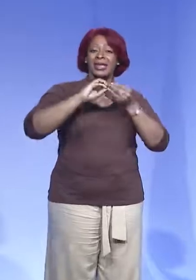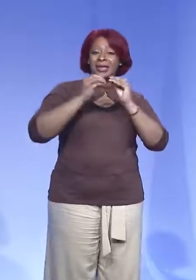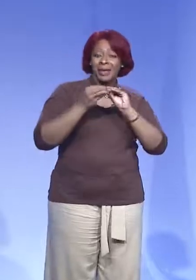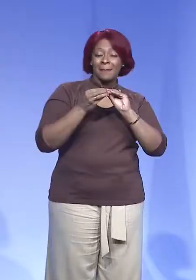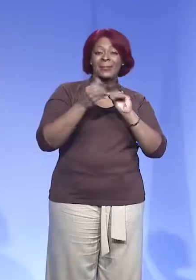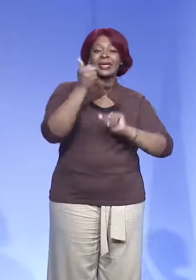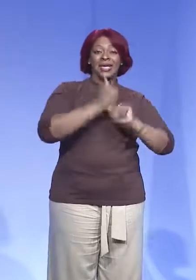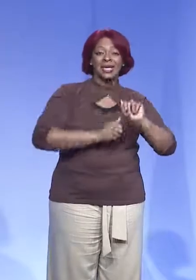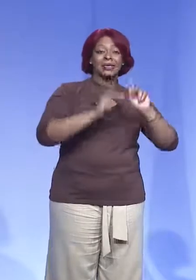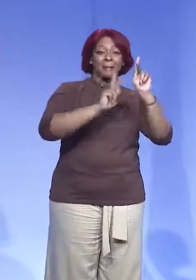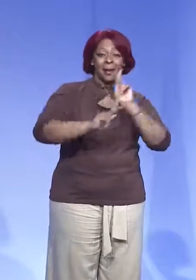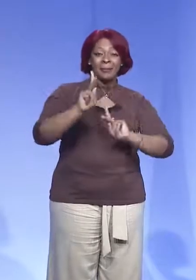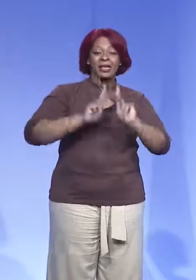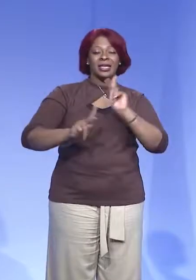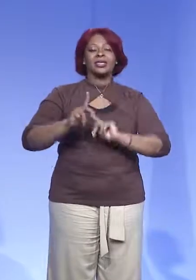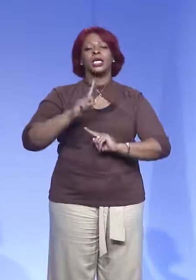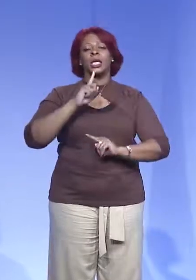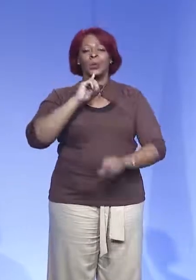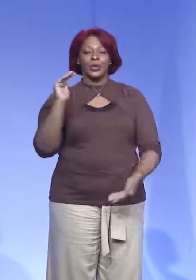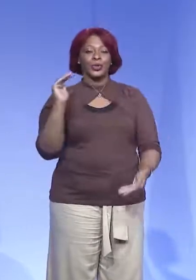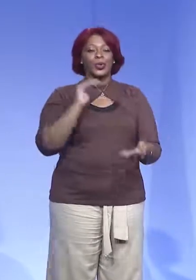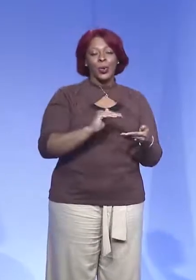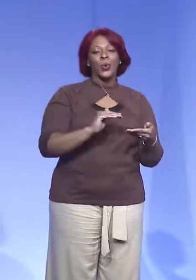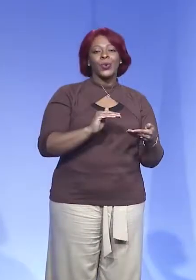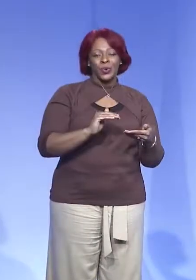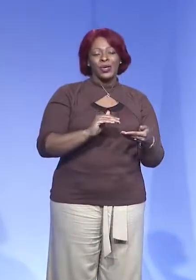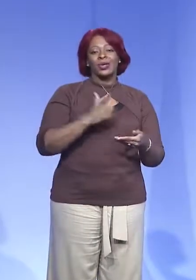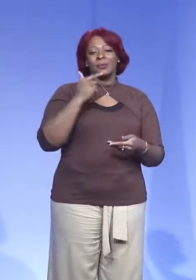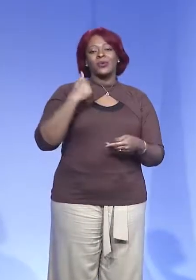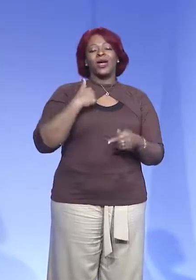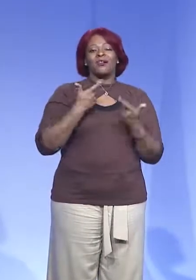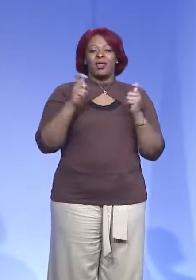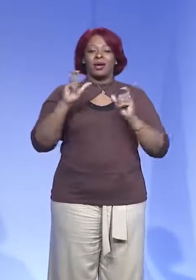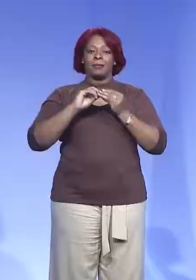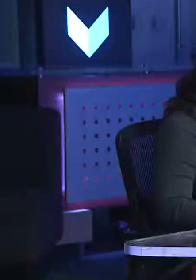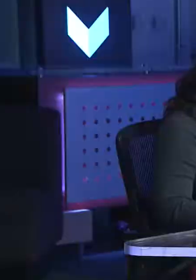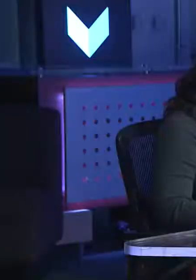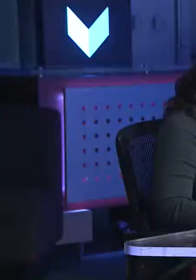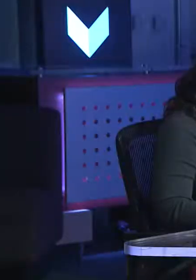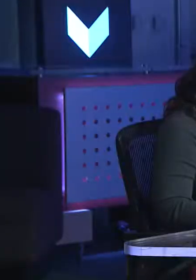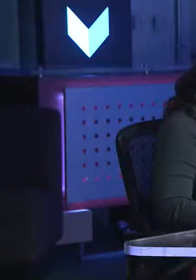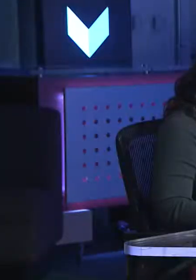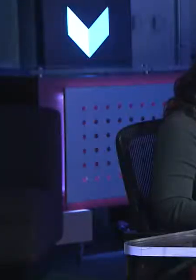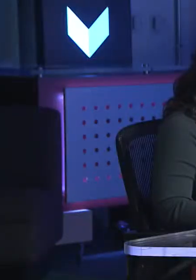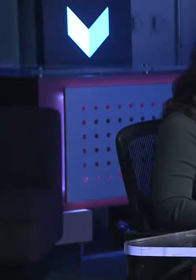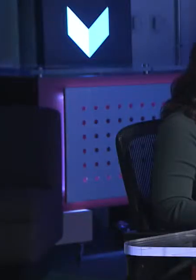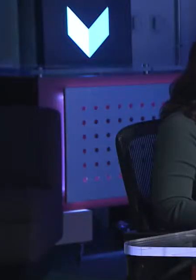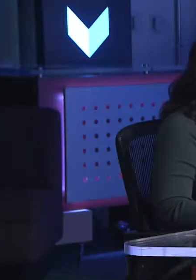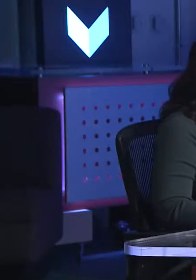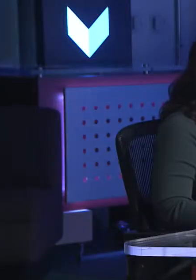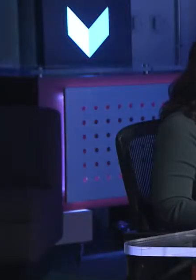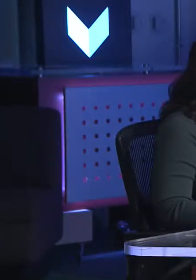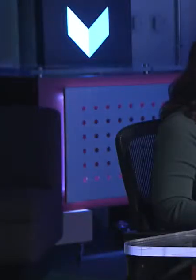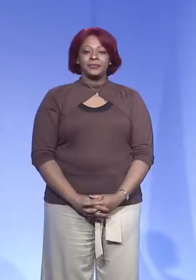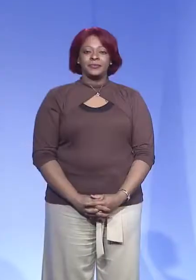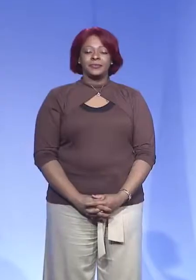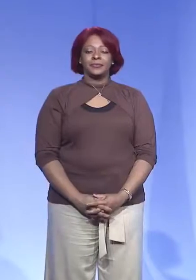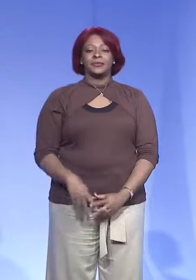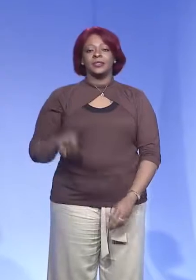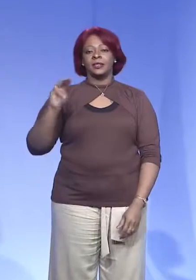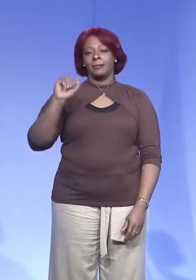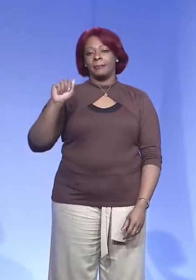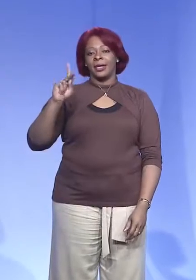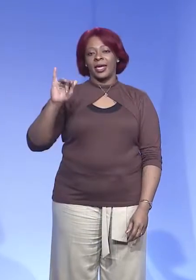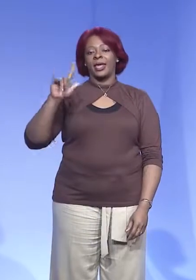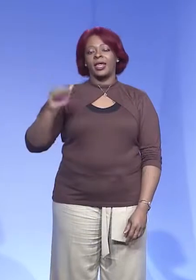per population is lower because our population is so large. Michaela Watts, Commercial Appeal.